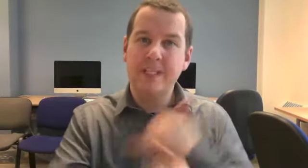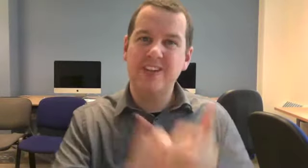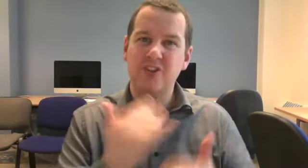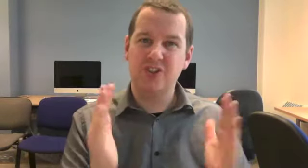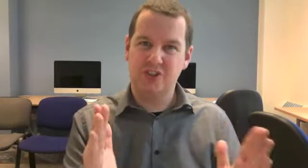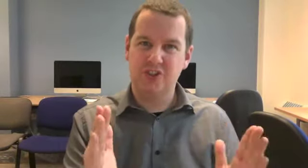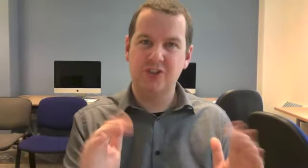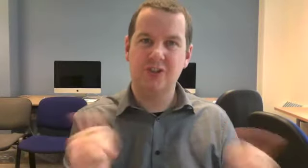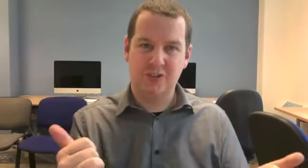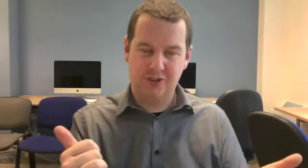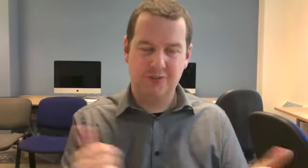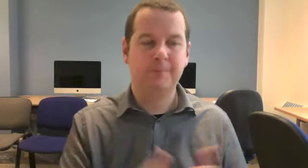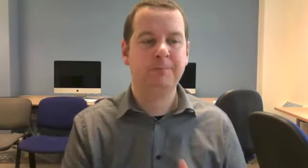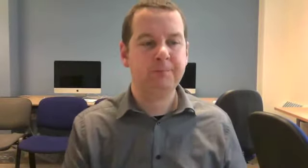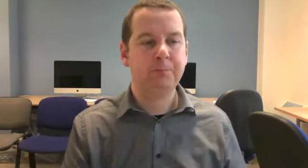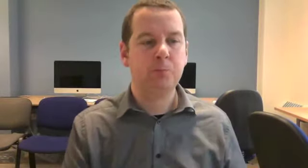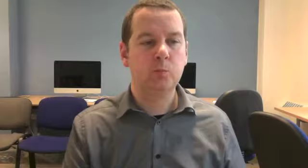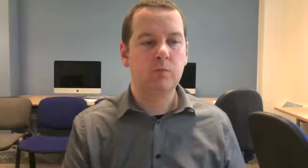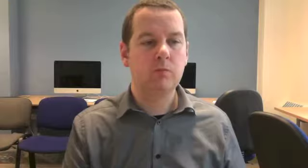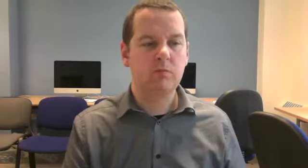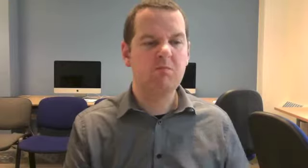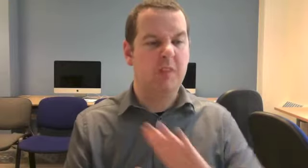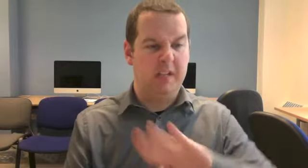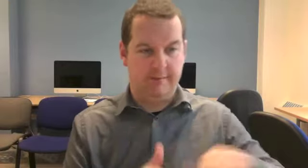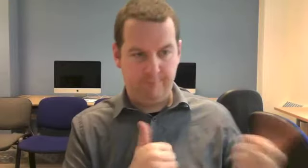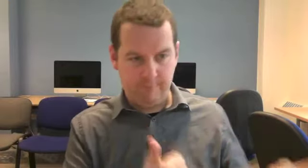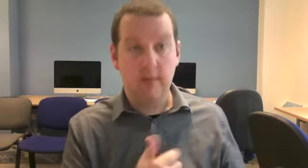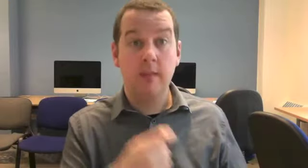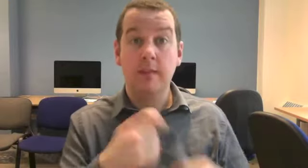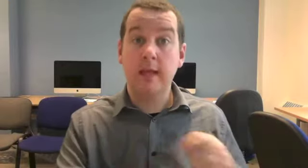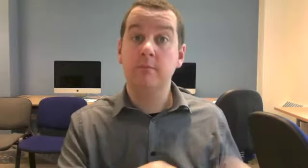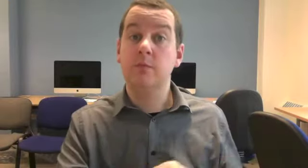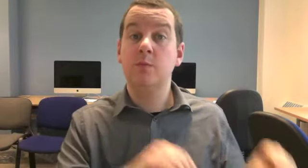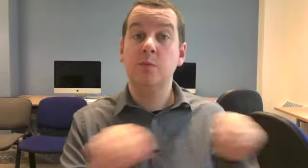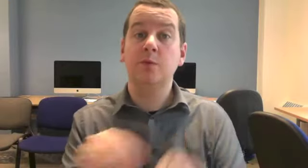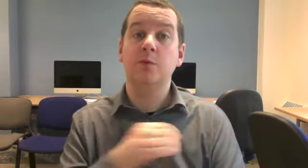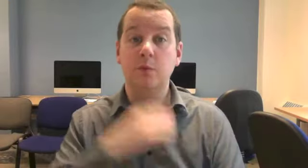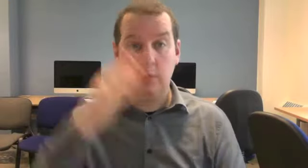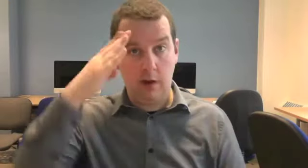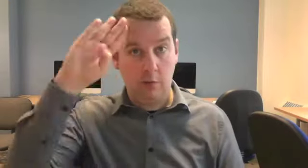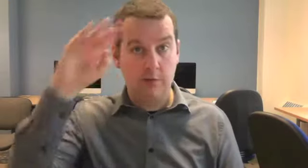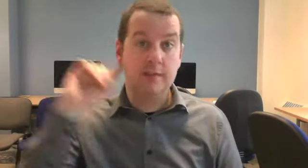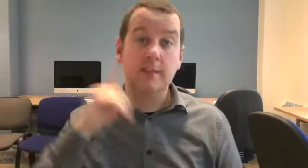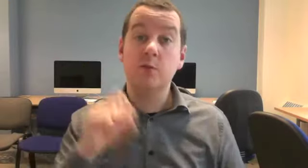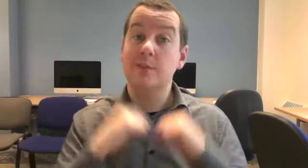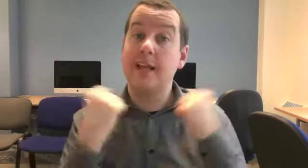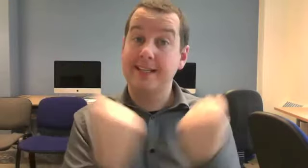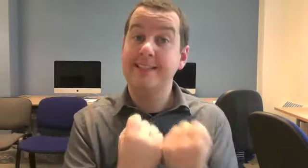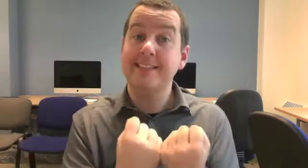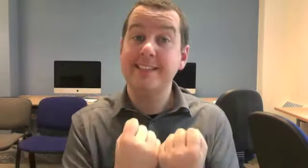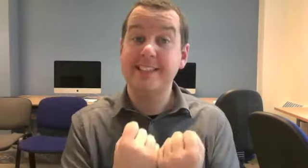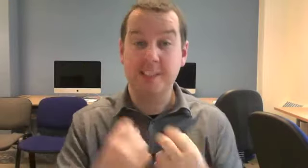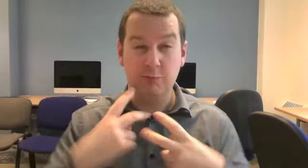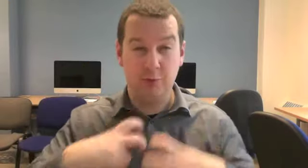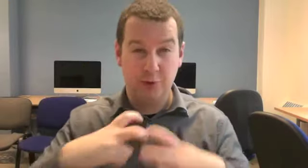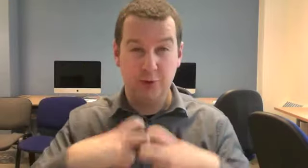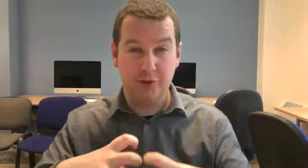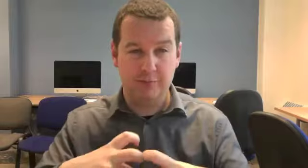and stayed as researcher in Hands On for 2 years. After Hands On, I moved to the Irish Deaf Society. I worked